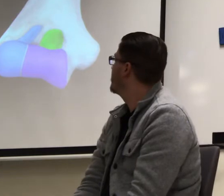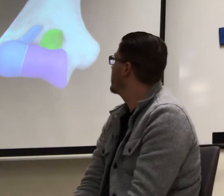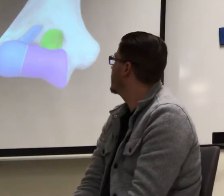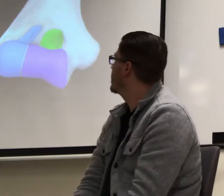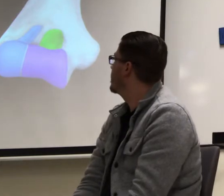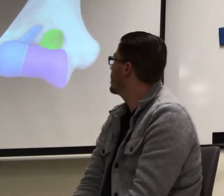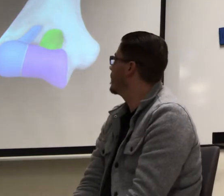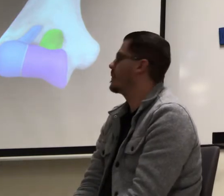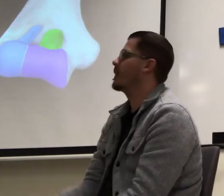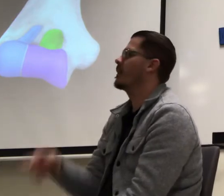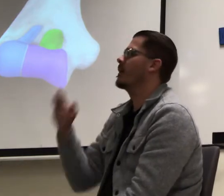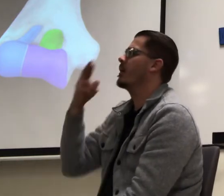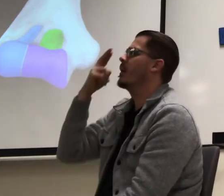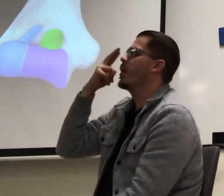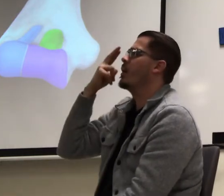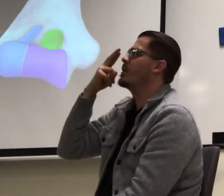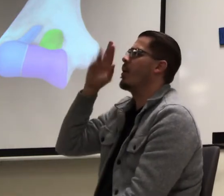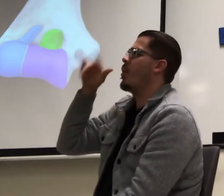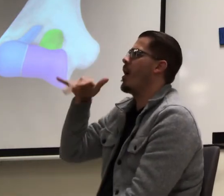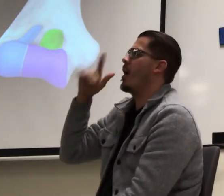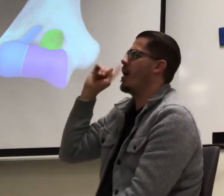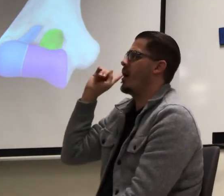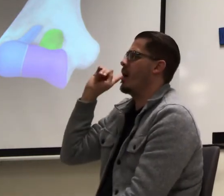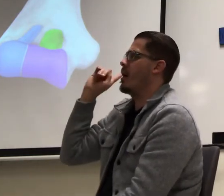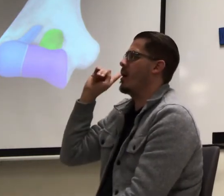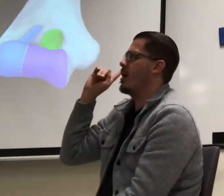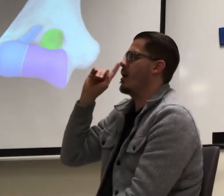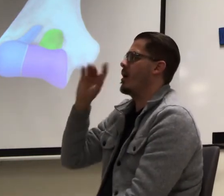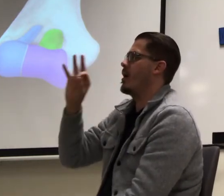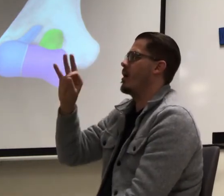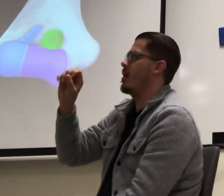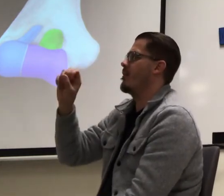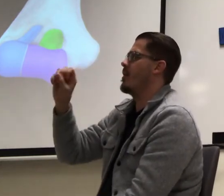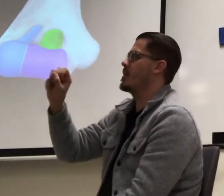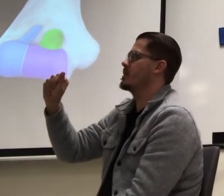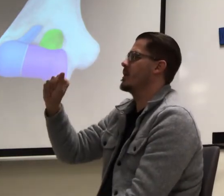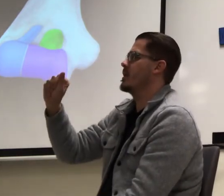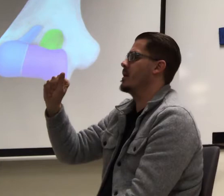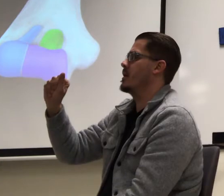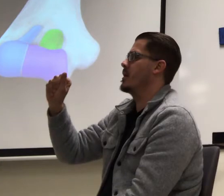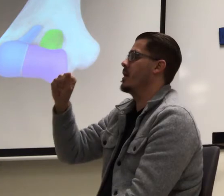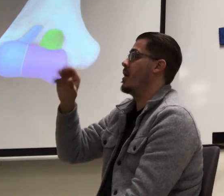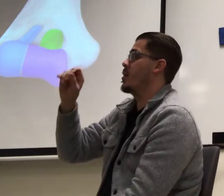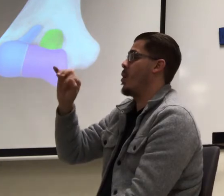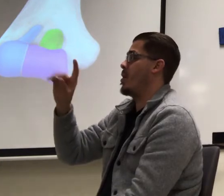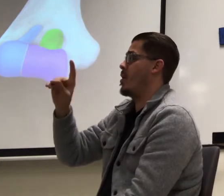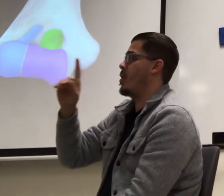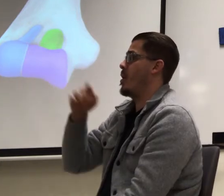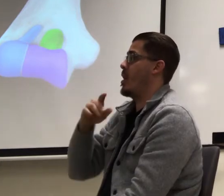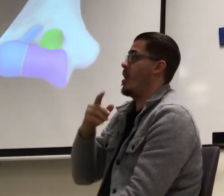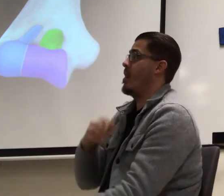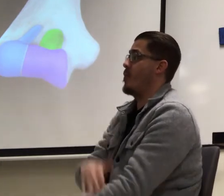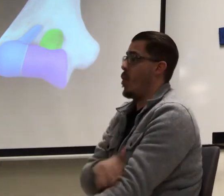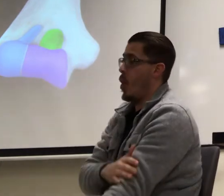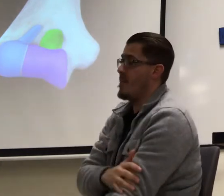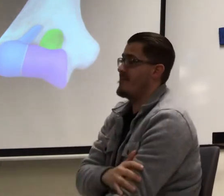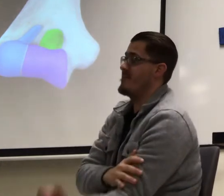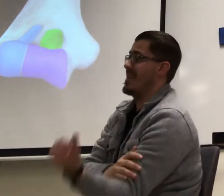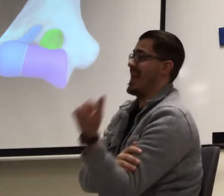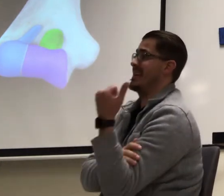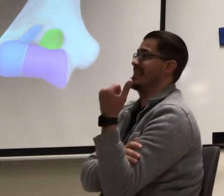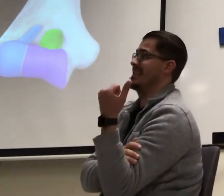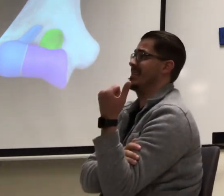The reason why that fossa is named coronoid is when the forearm flexes,